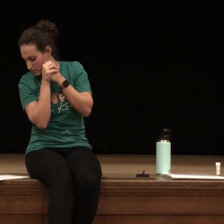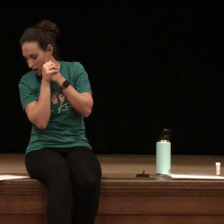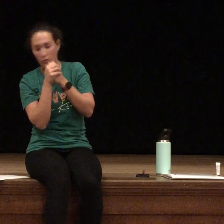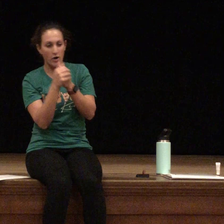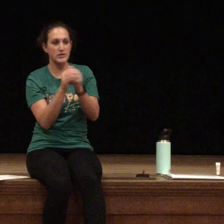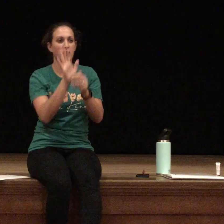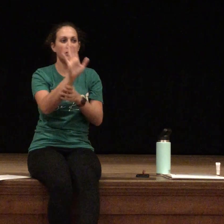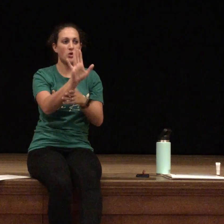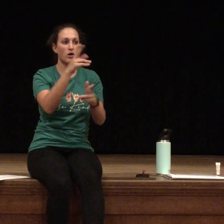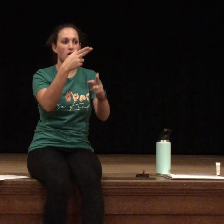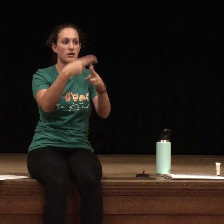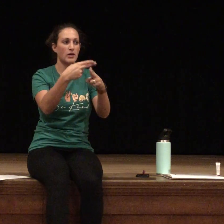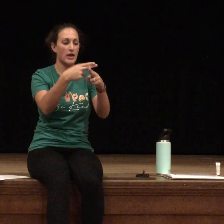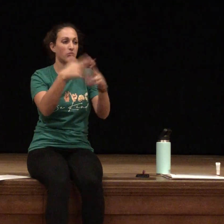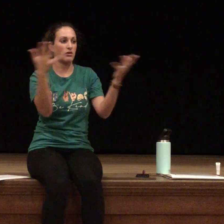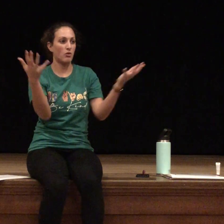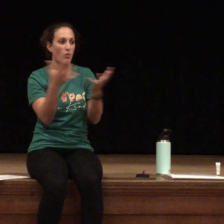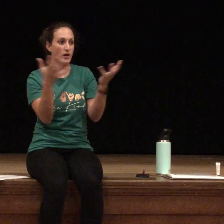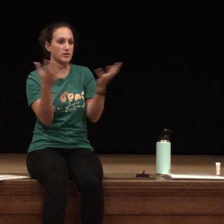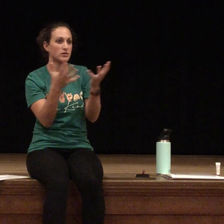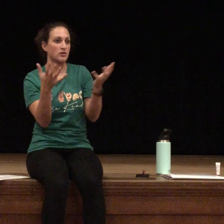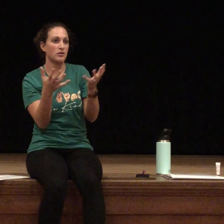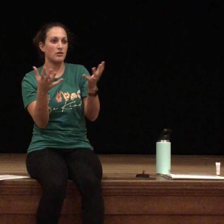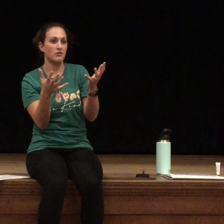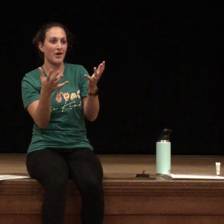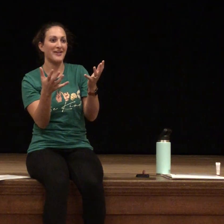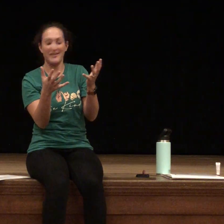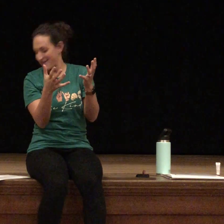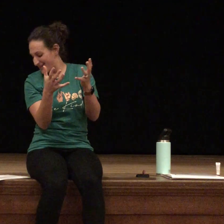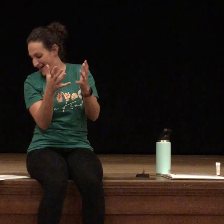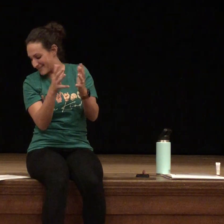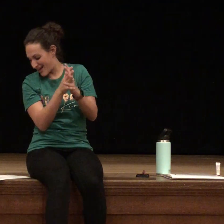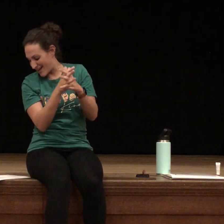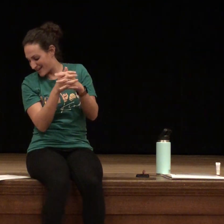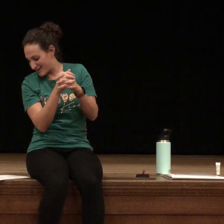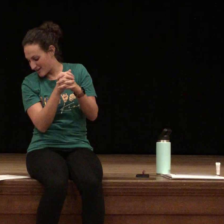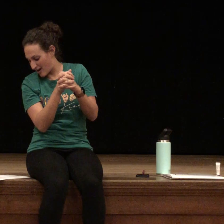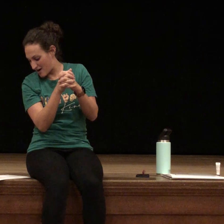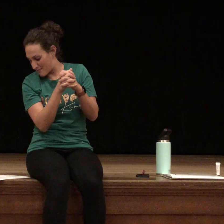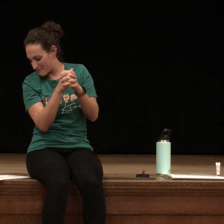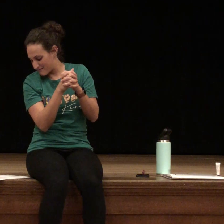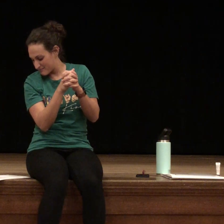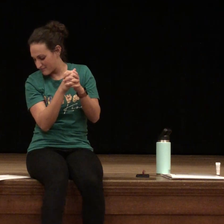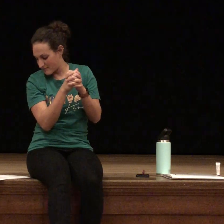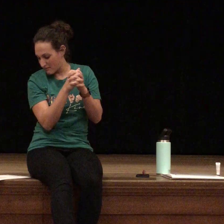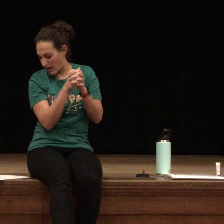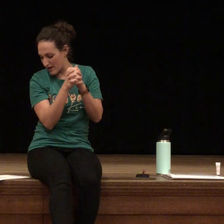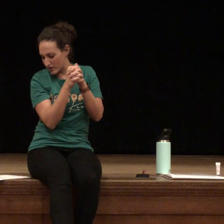Oh, we already did your name, what, right? And then I have written